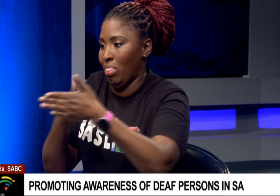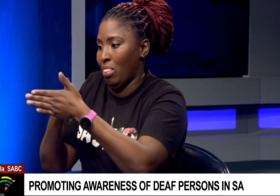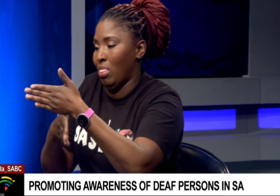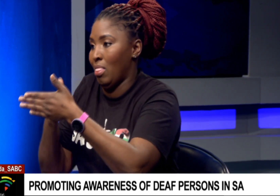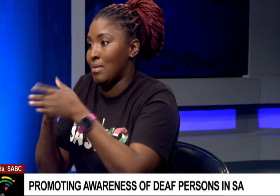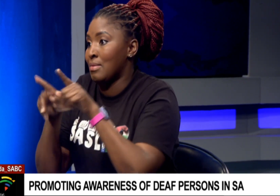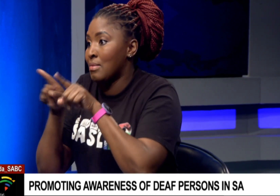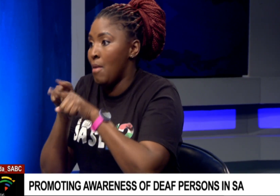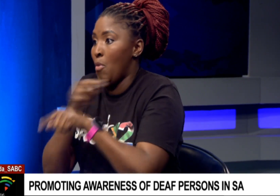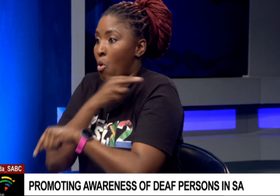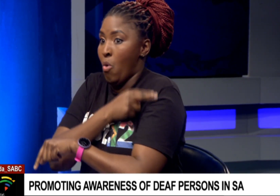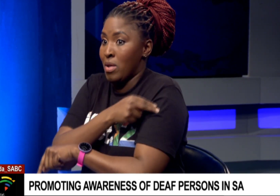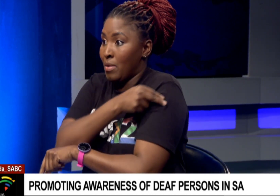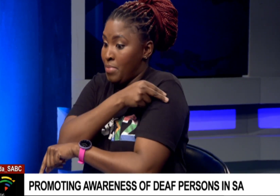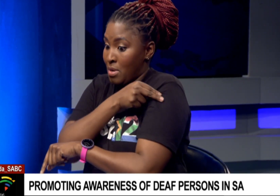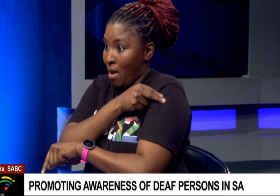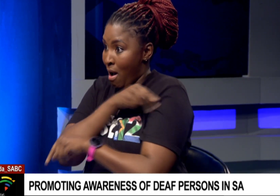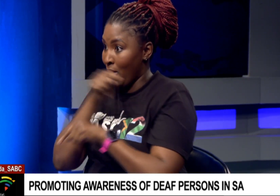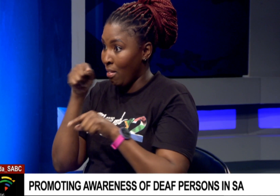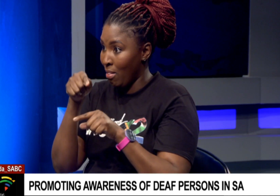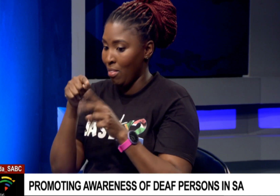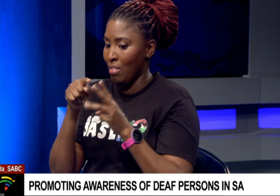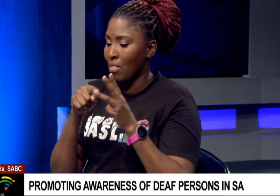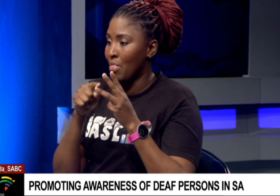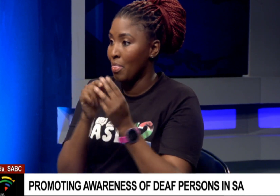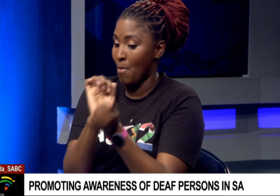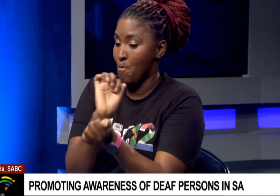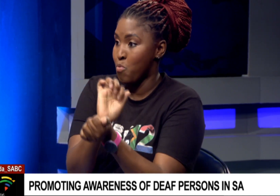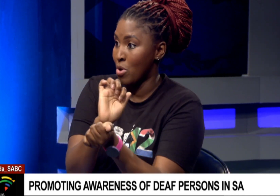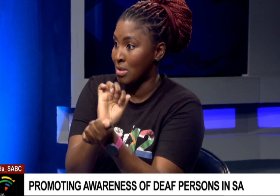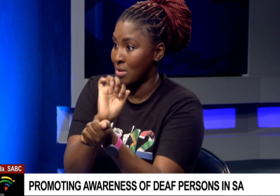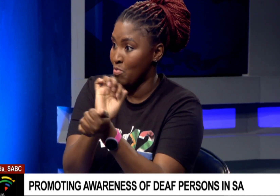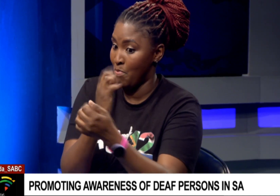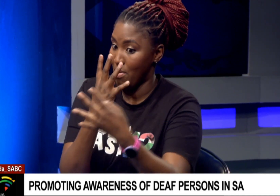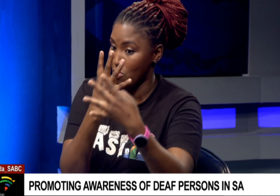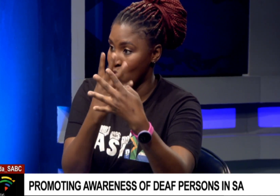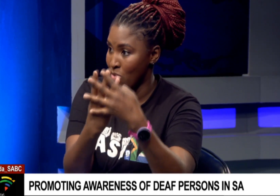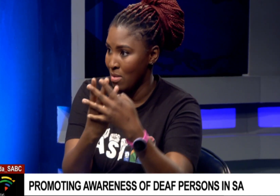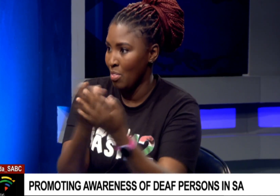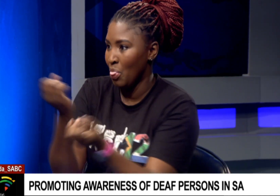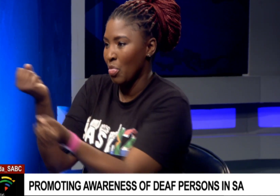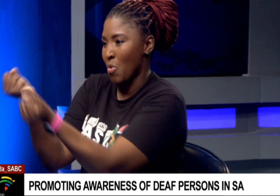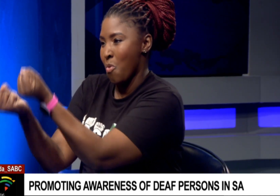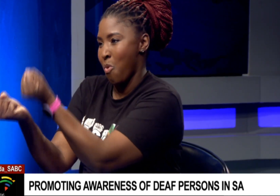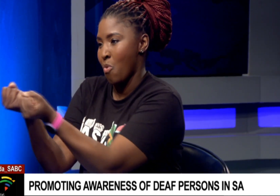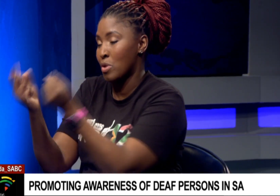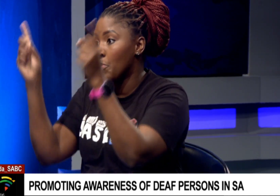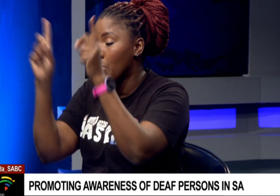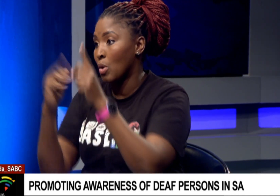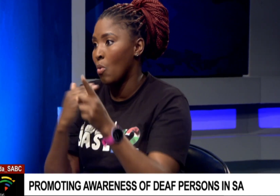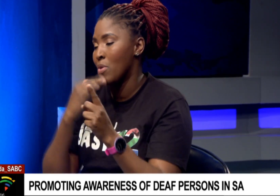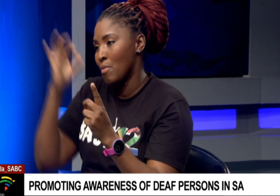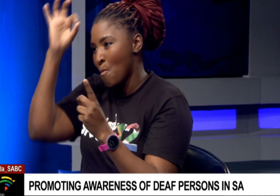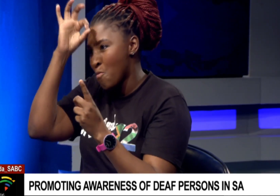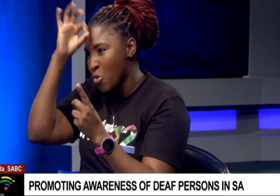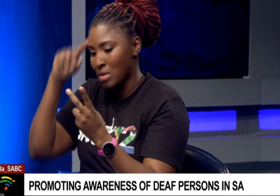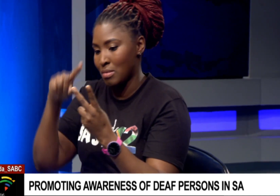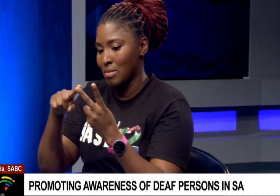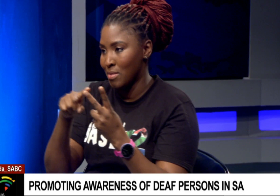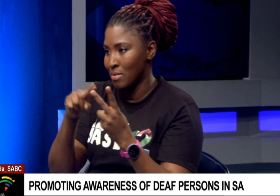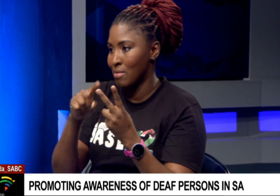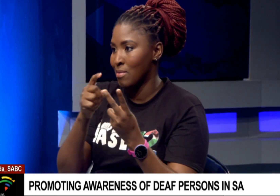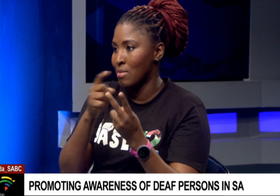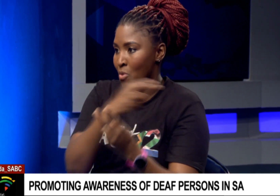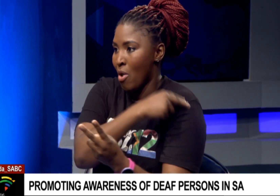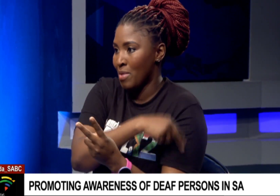we have also a right to have our own voices. When we go to hospitals, or maybe one